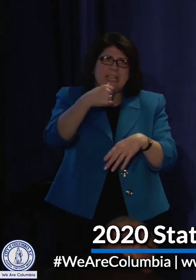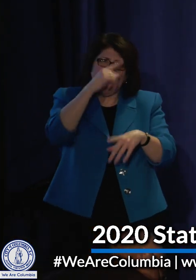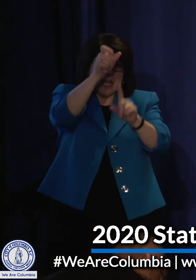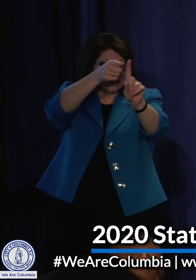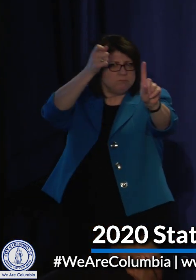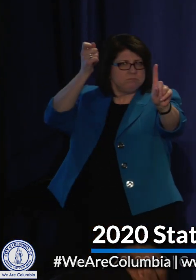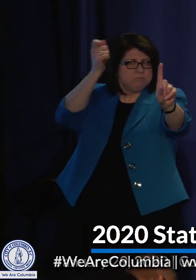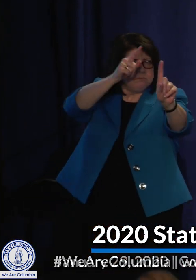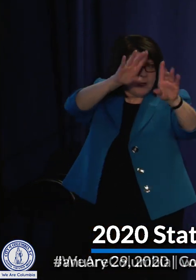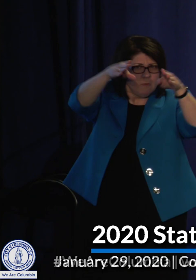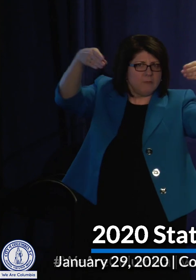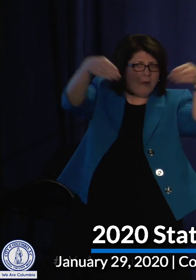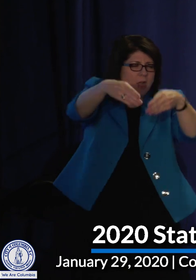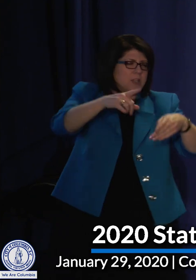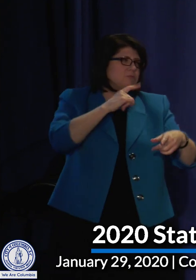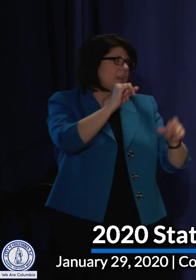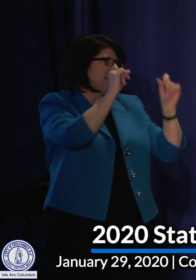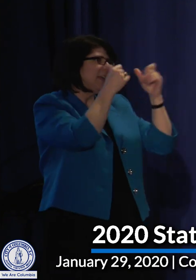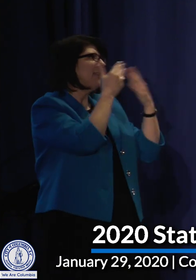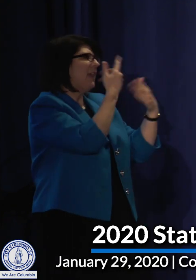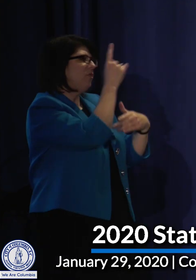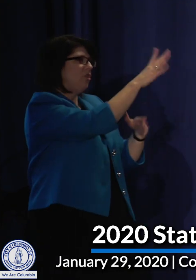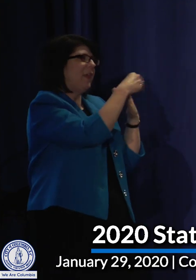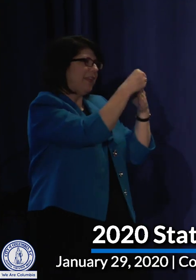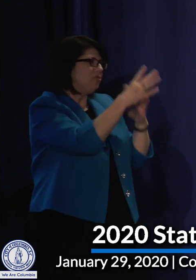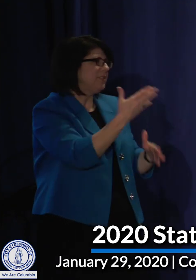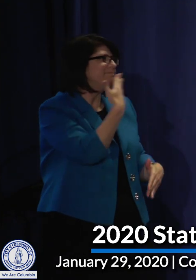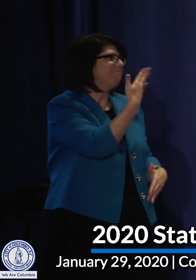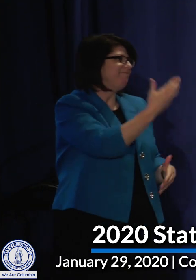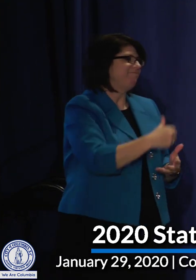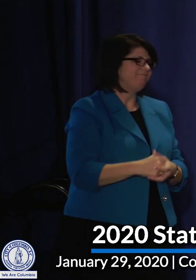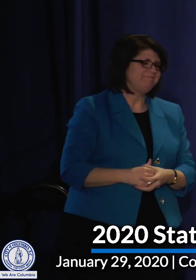laser-like focus, and we are grateful for your leadership, Mayor Benjamin.